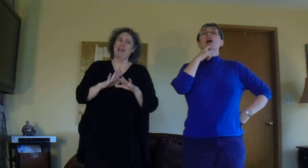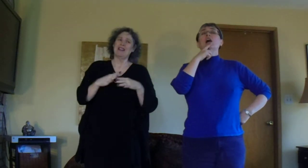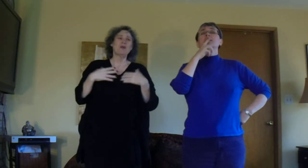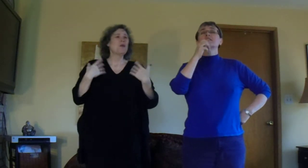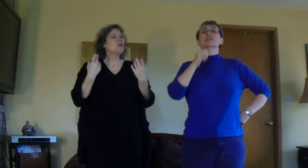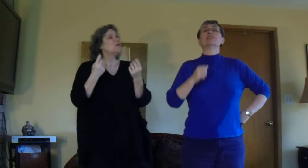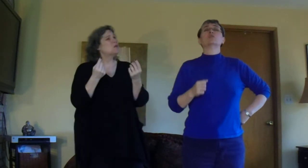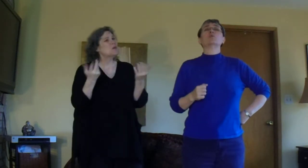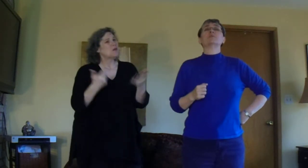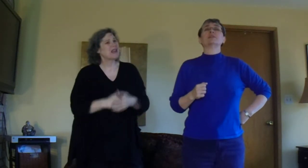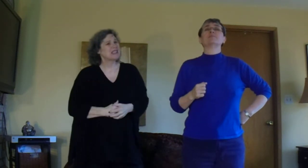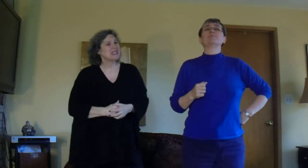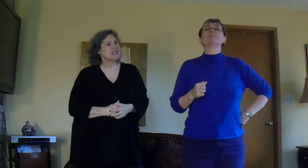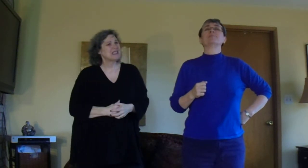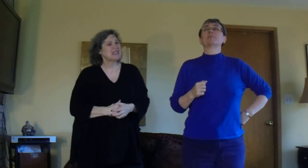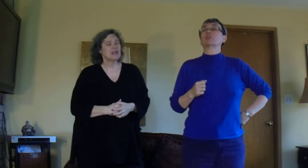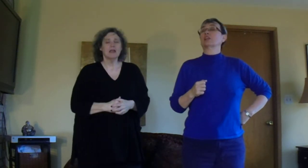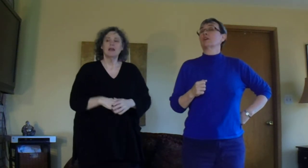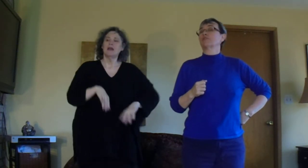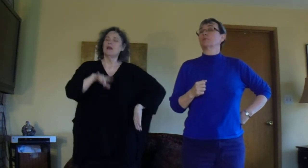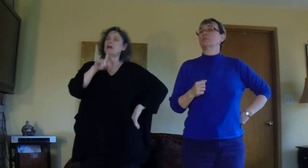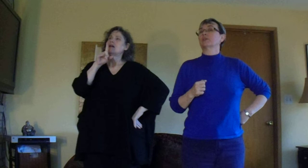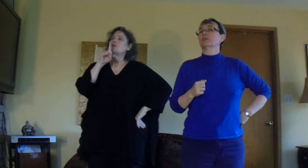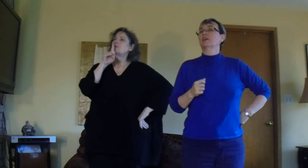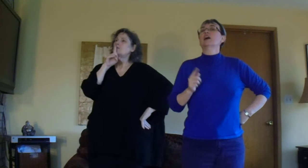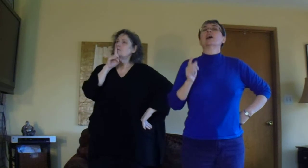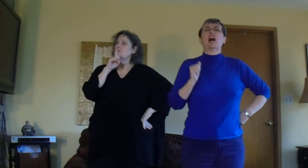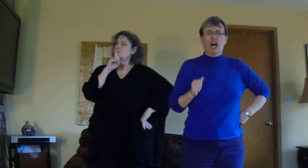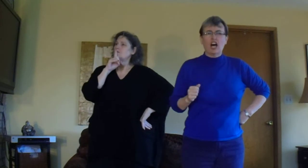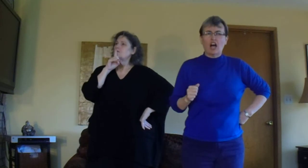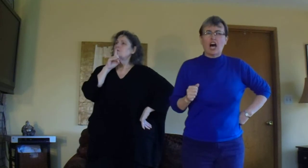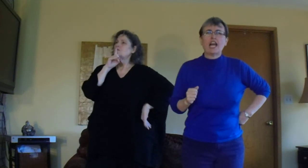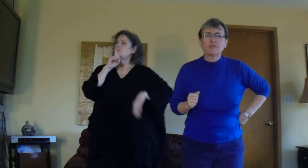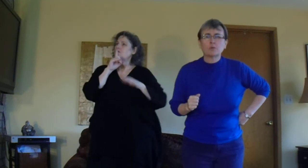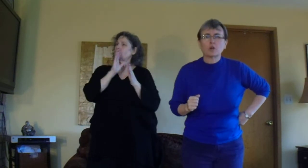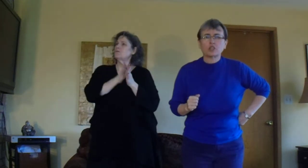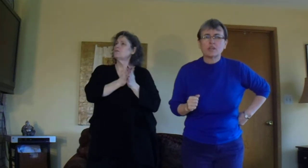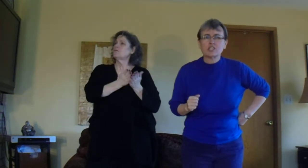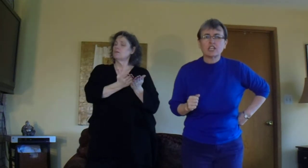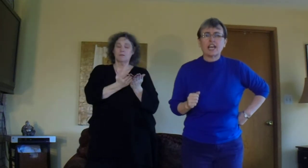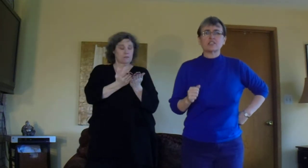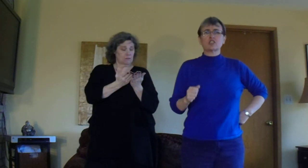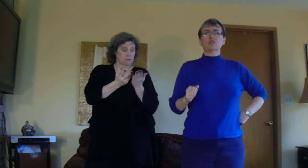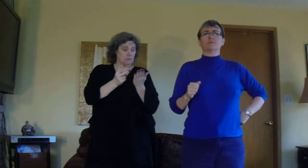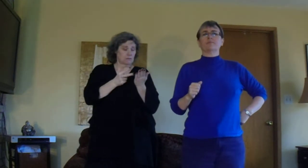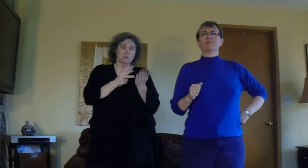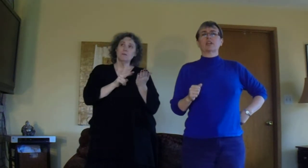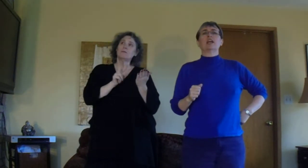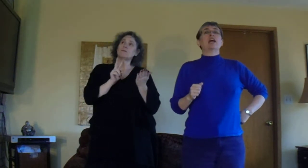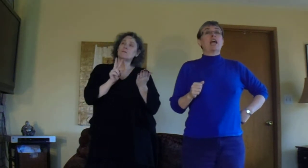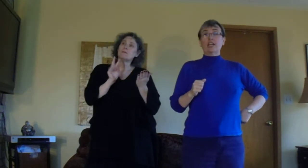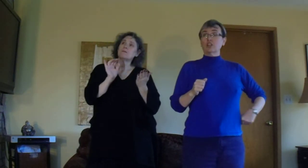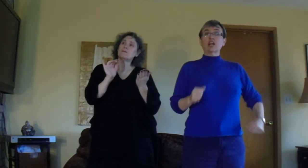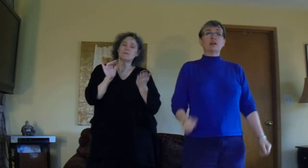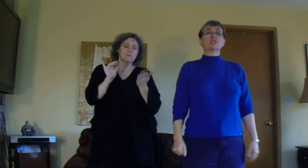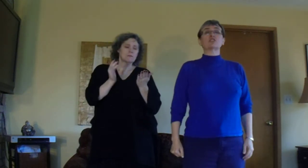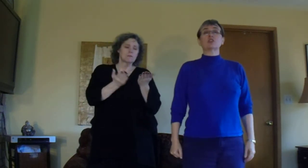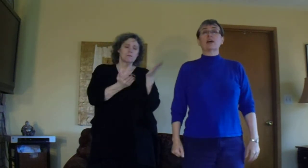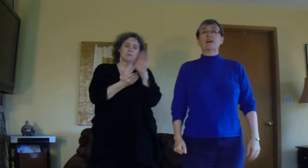"Ah," said the woman, looking up from her book. "I have an important question to ask you. At your house, do you have